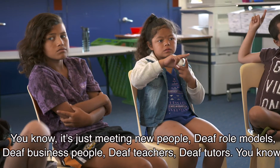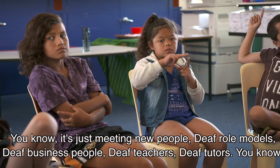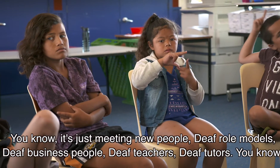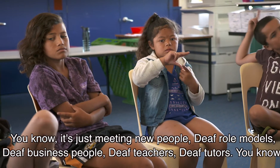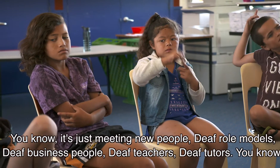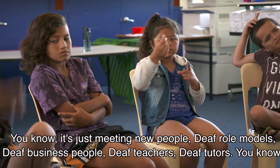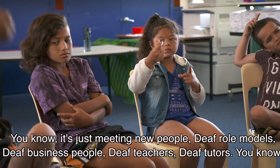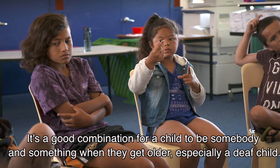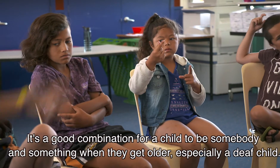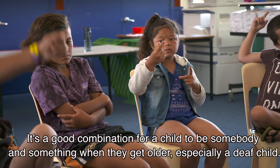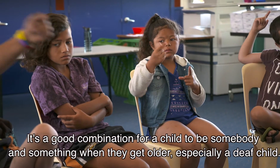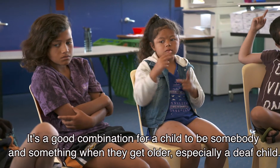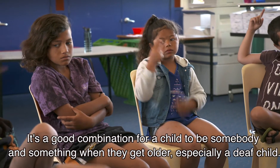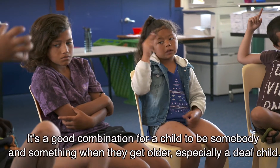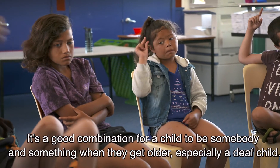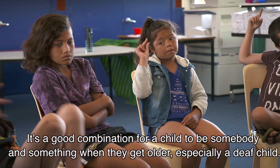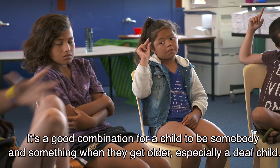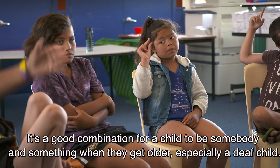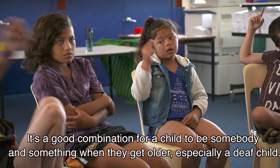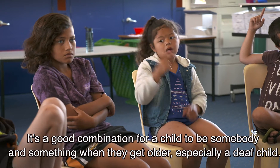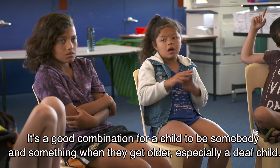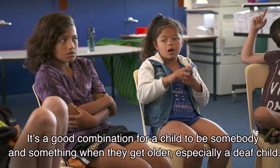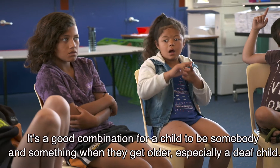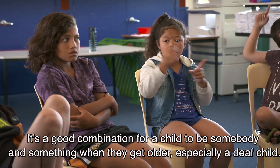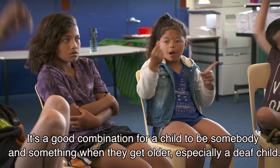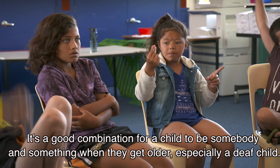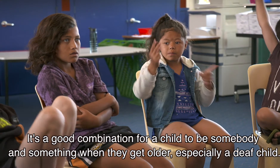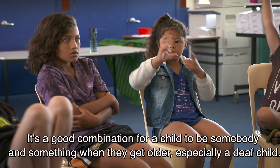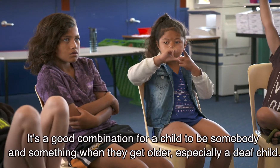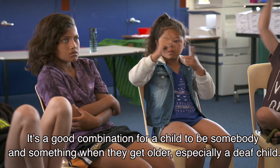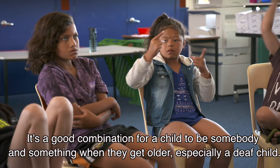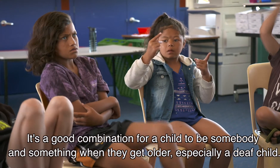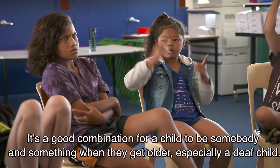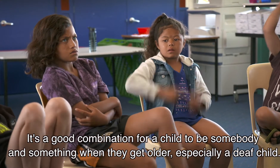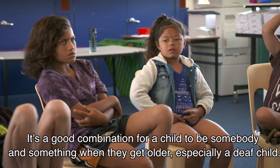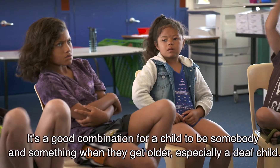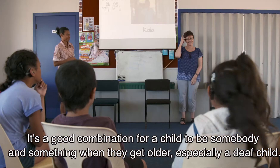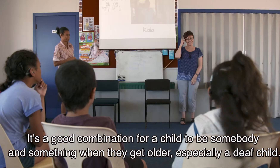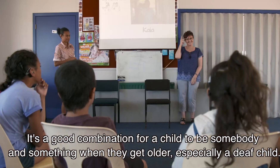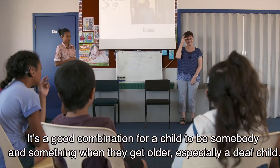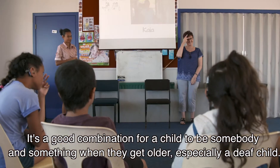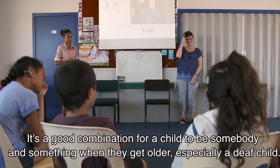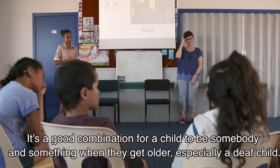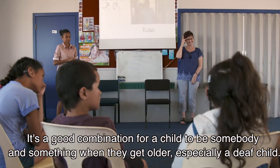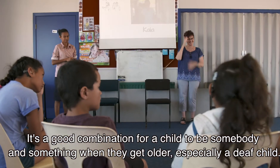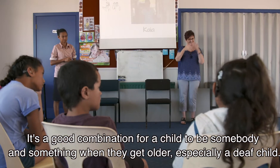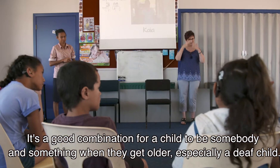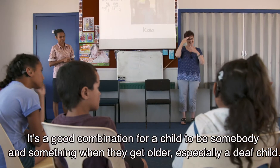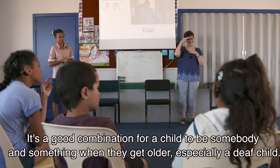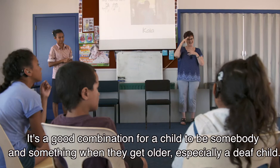know, it's a good combination for a child to be somebody and something when they get older, especially a